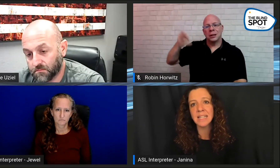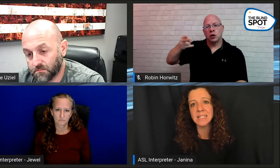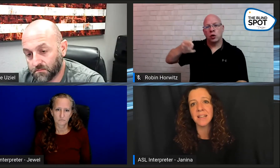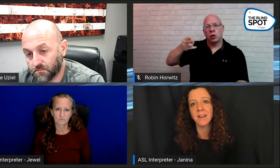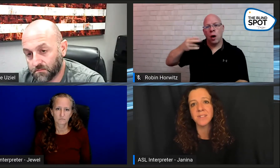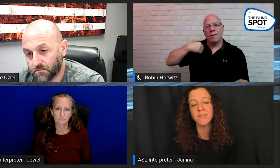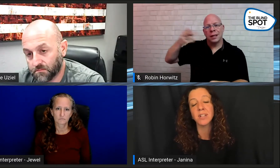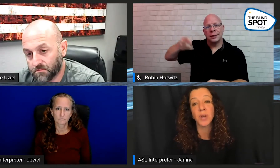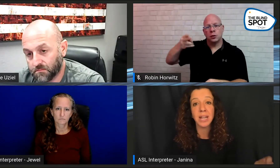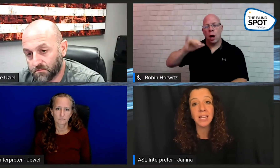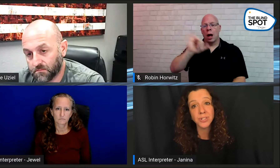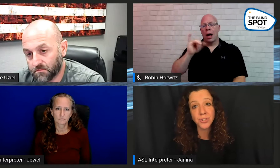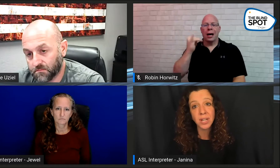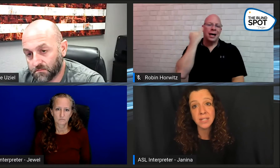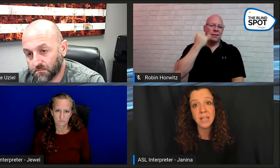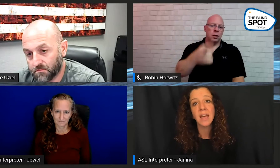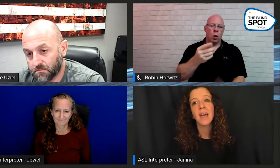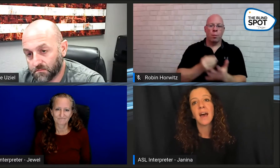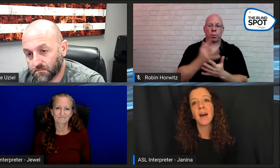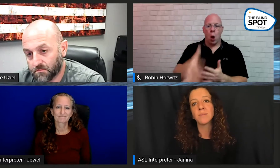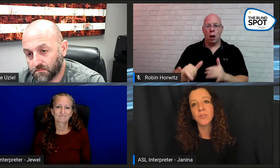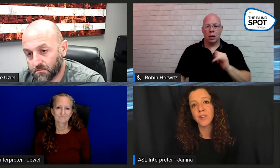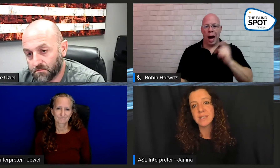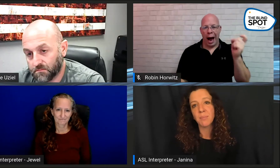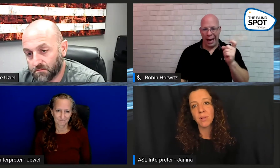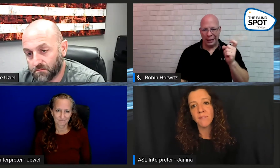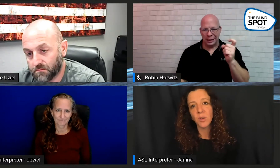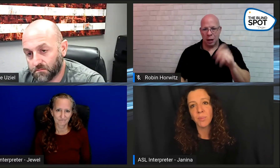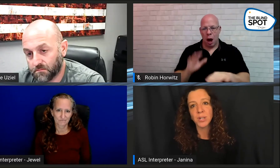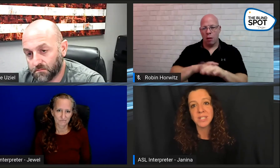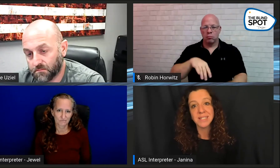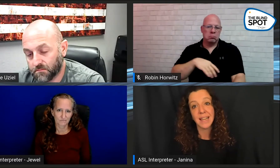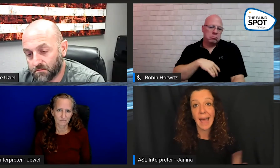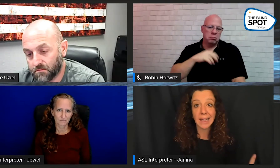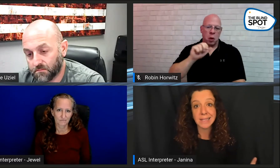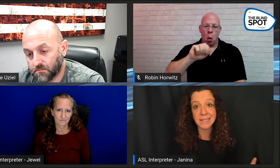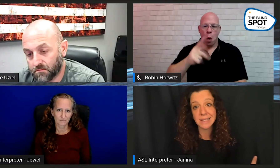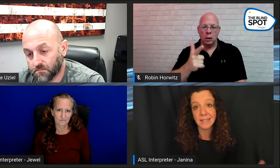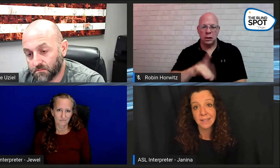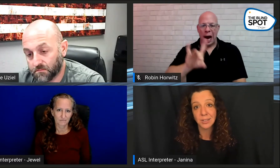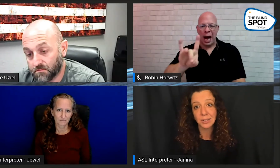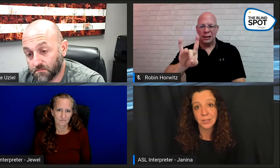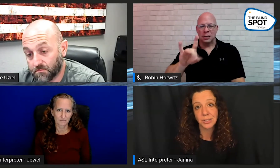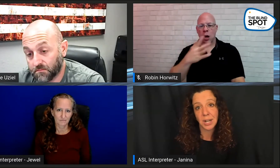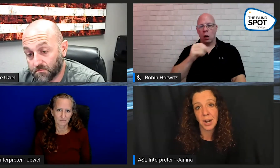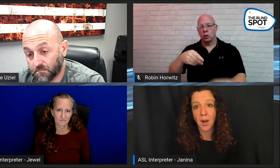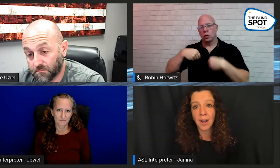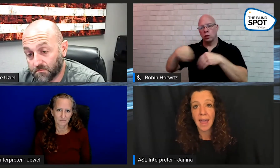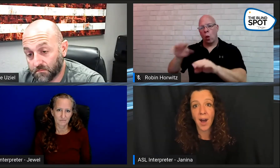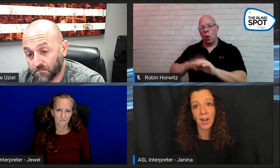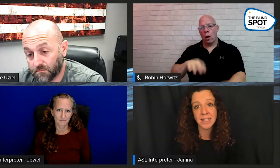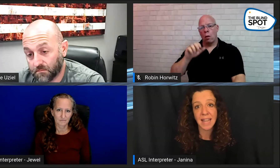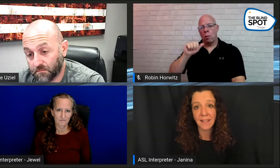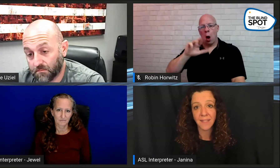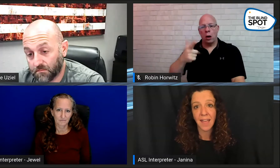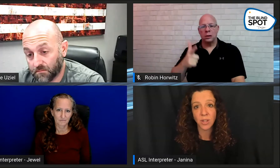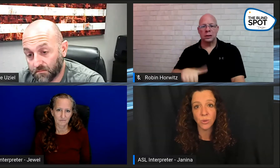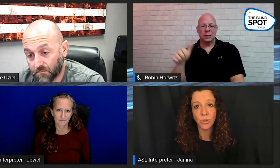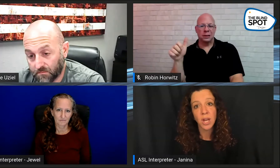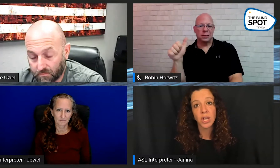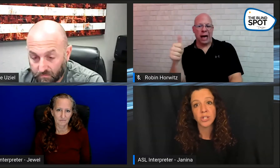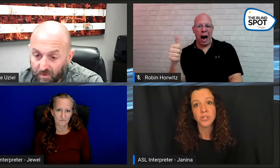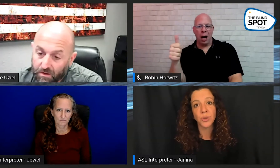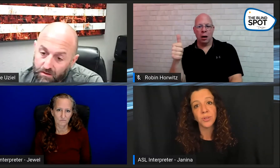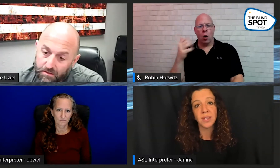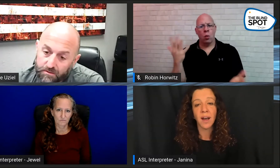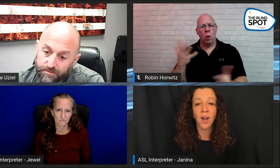has a list of different trading histories. So for example, if you purchased X share on August 8th and